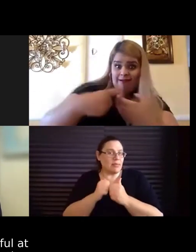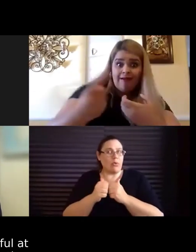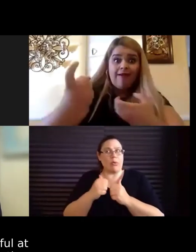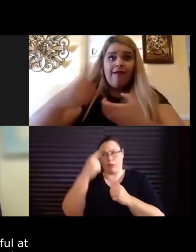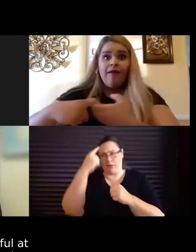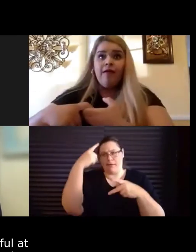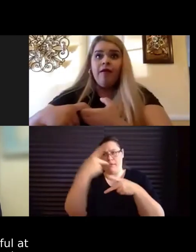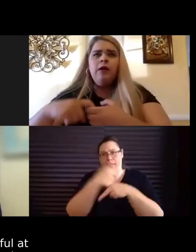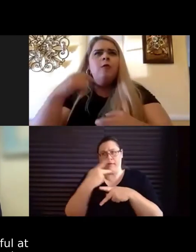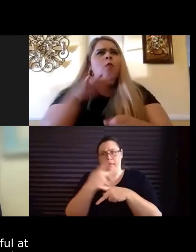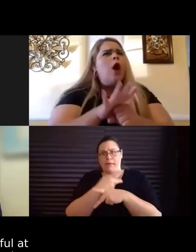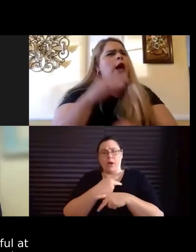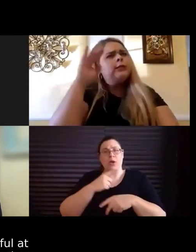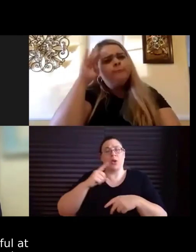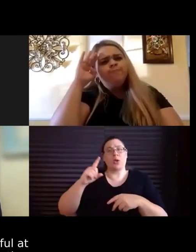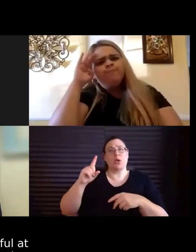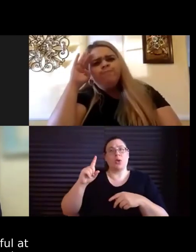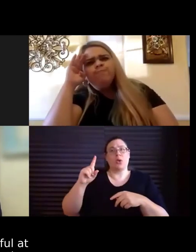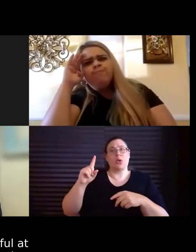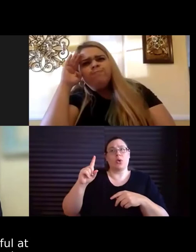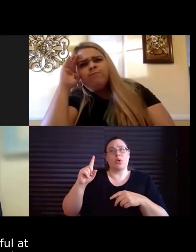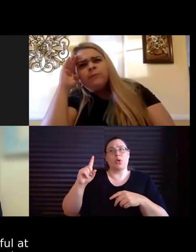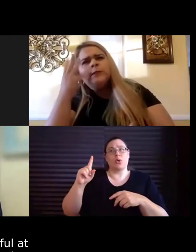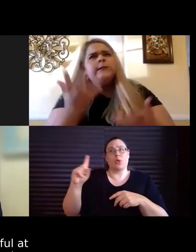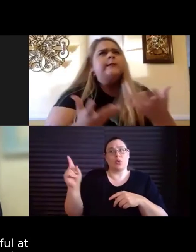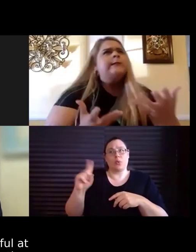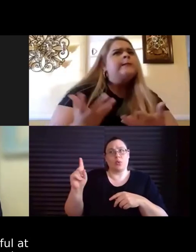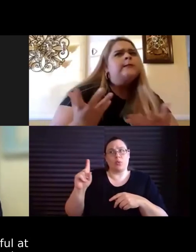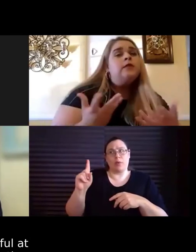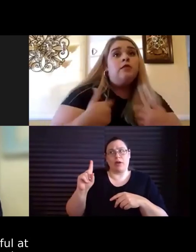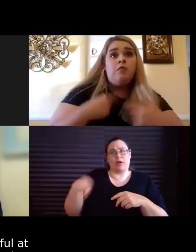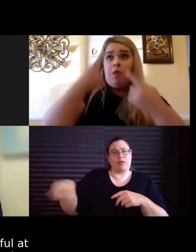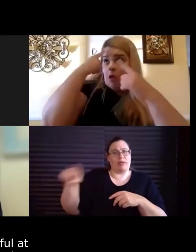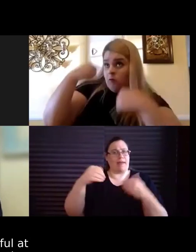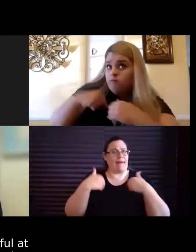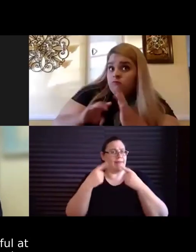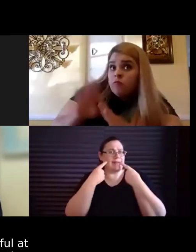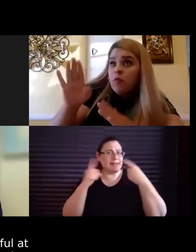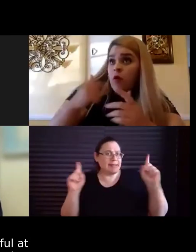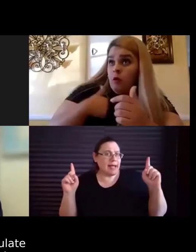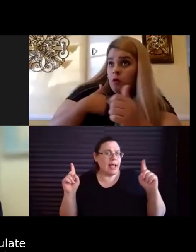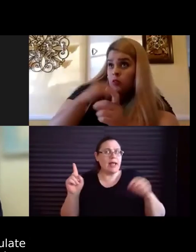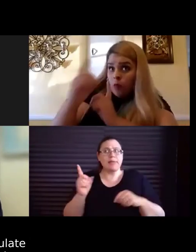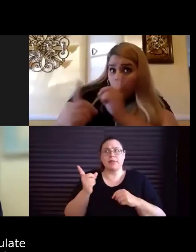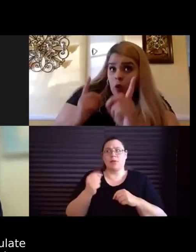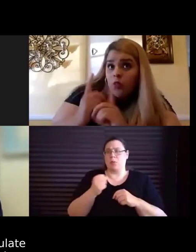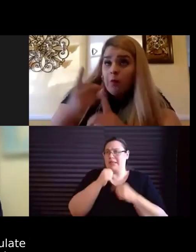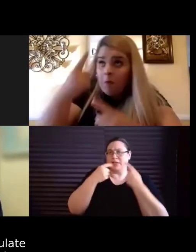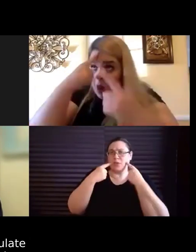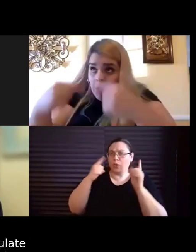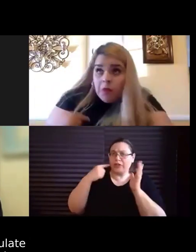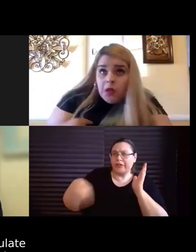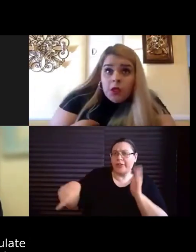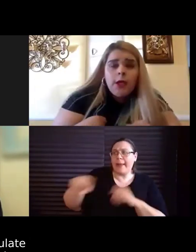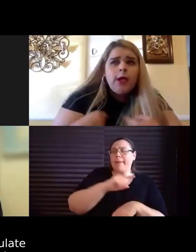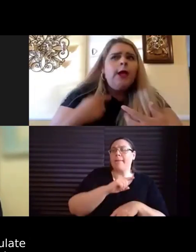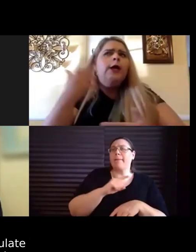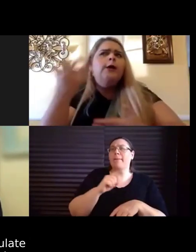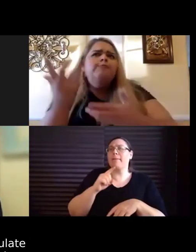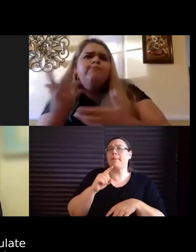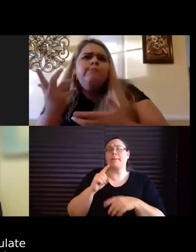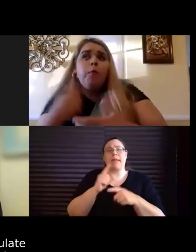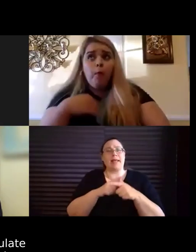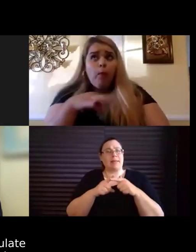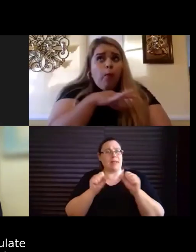where they're, where they're successful at and, and what doesn't work for them. And, and then being able to articulate